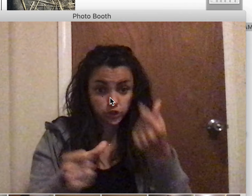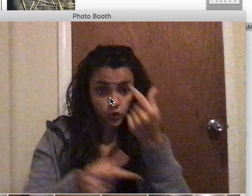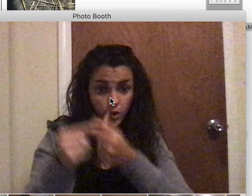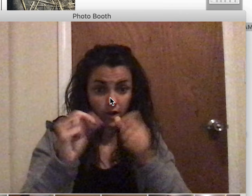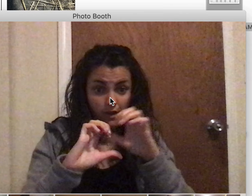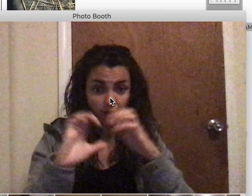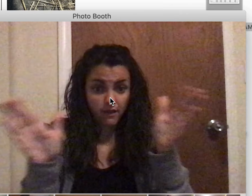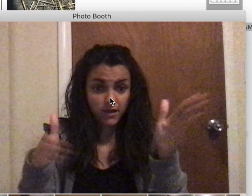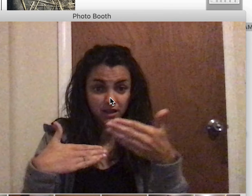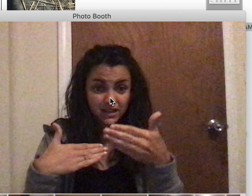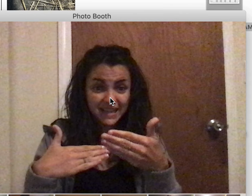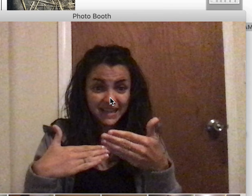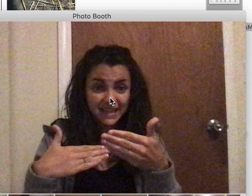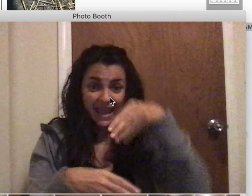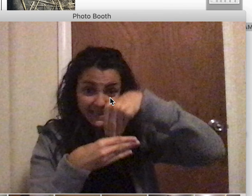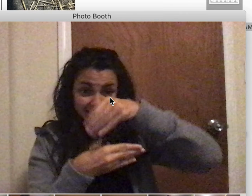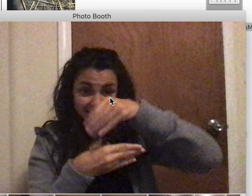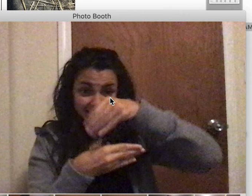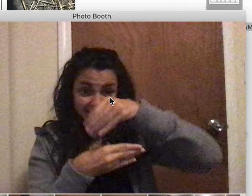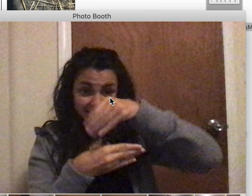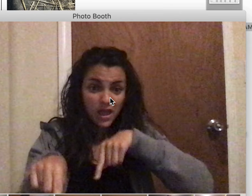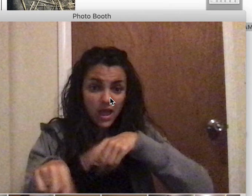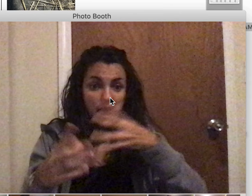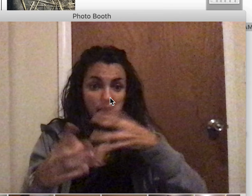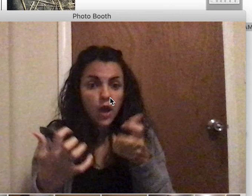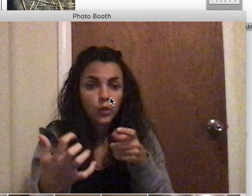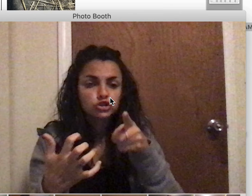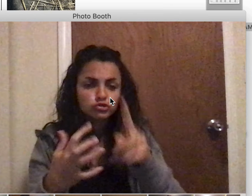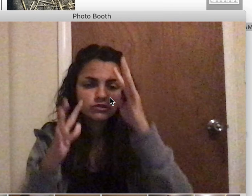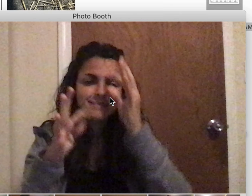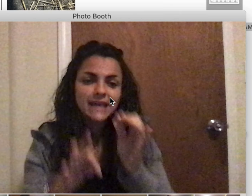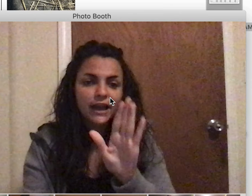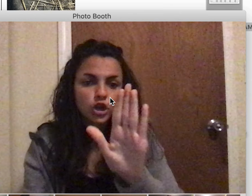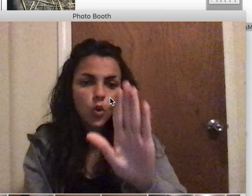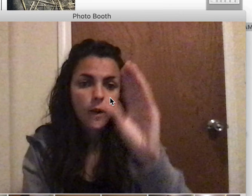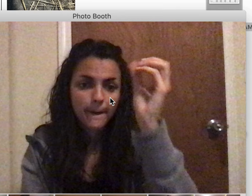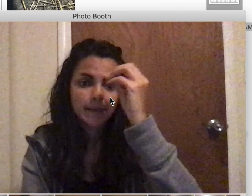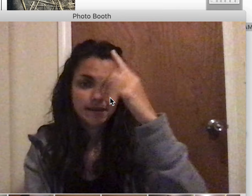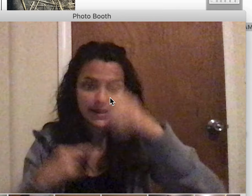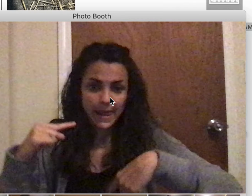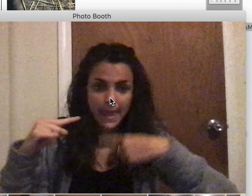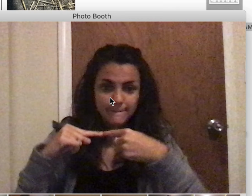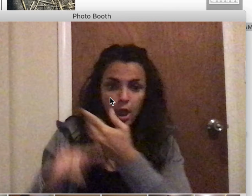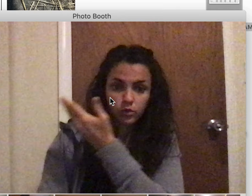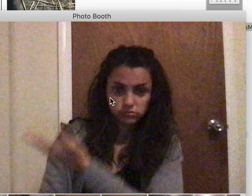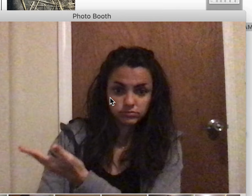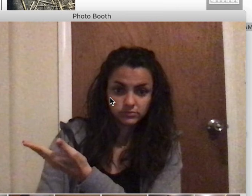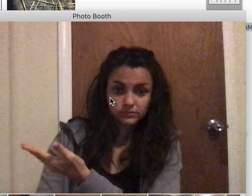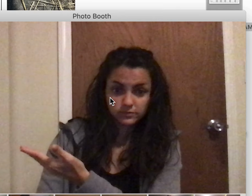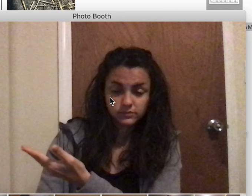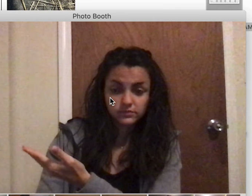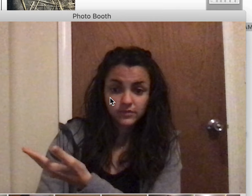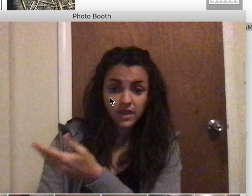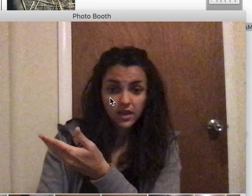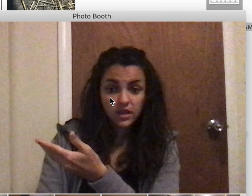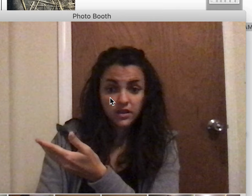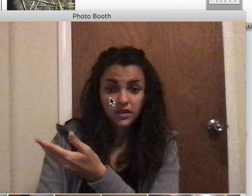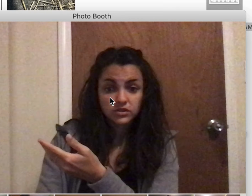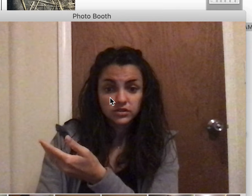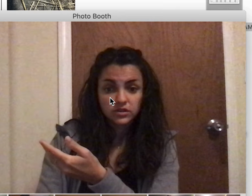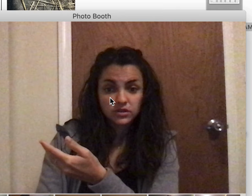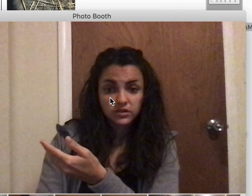within that response, formulate your own opinion. So based off of this, can you cite evidence